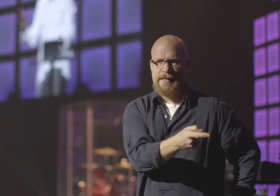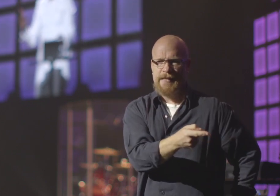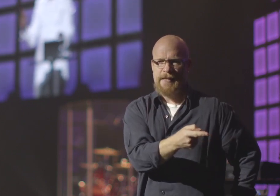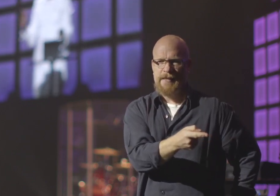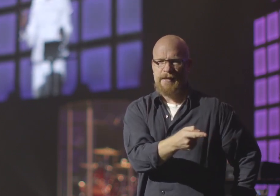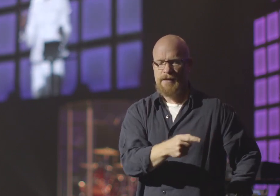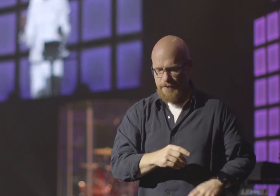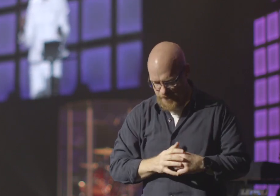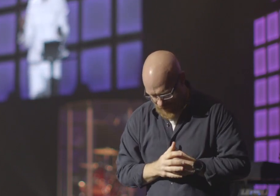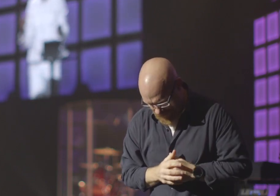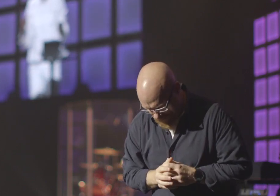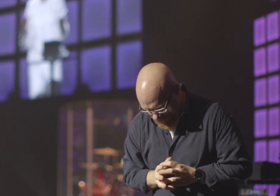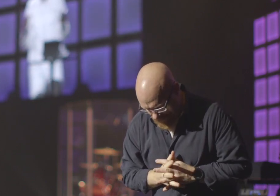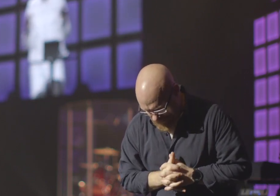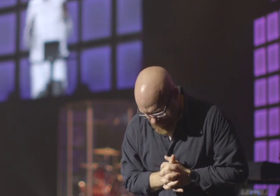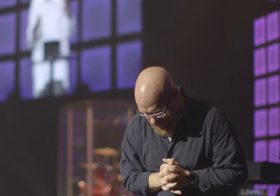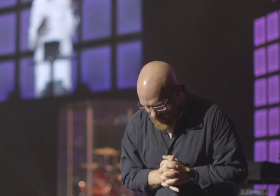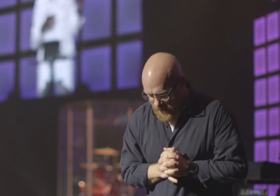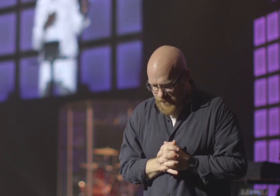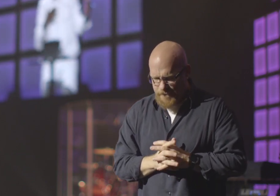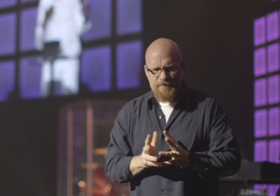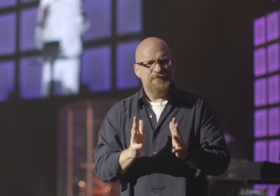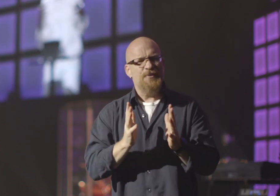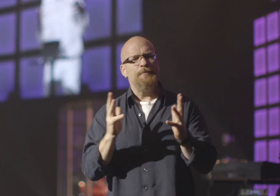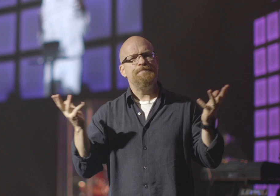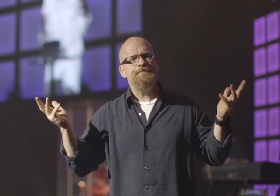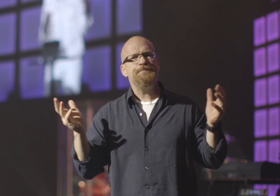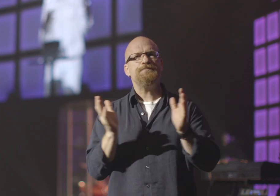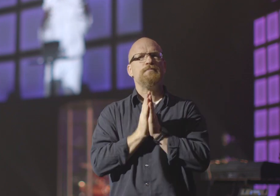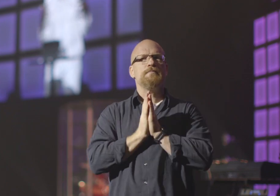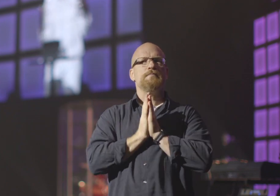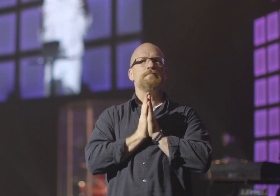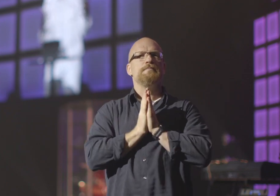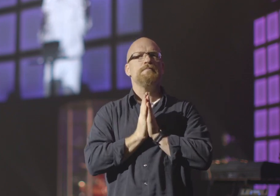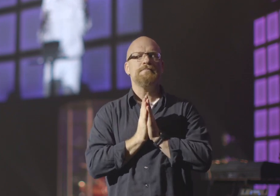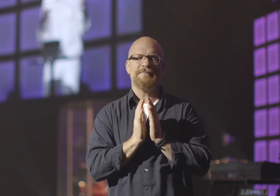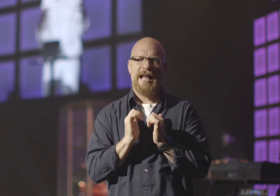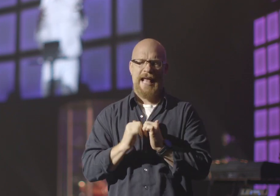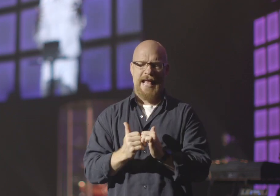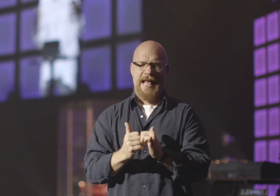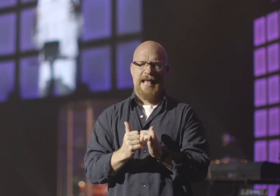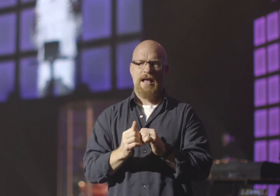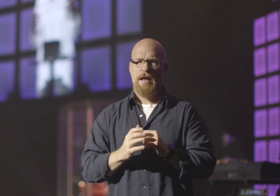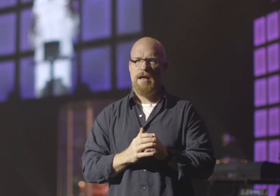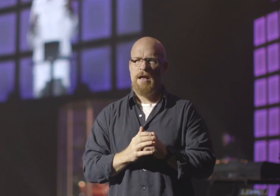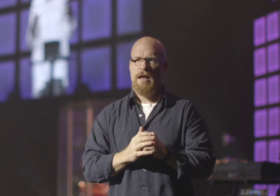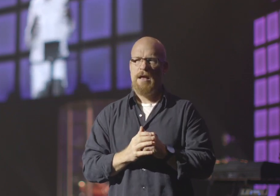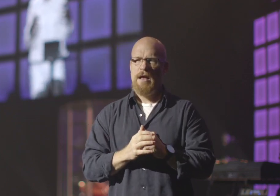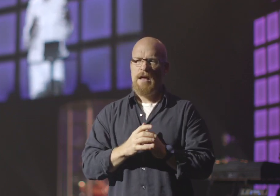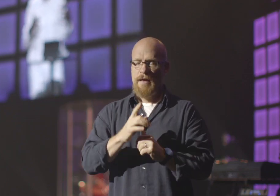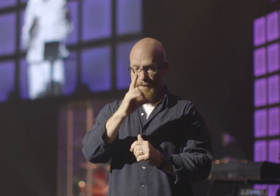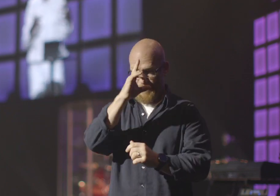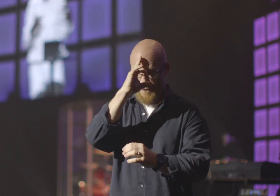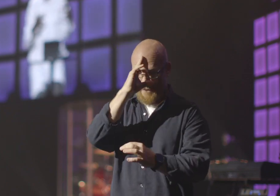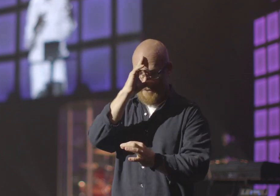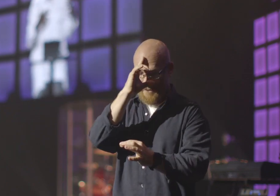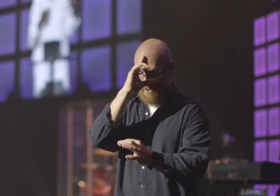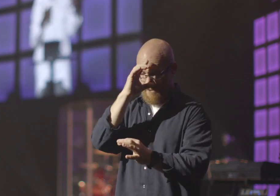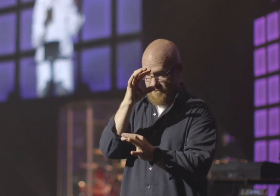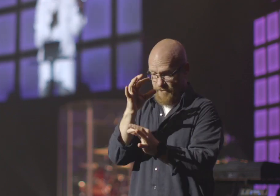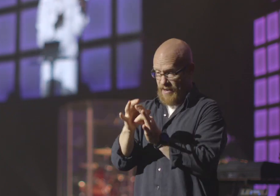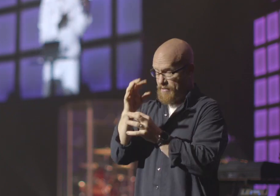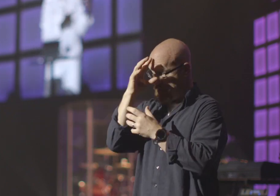to do is so how do we really share? How do we share our faith? Well, we share it by